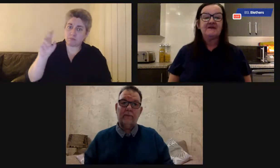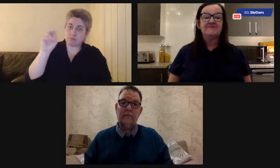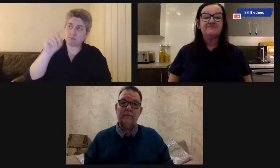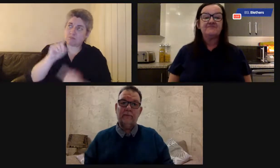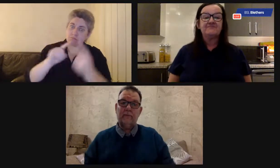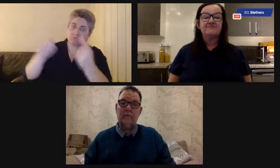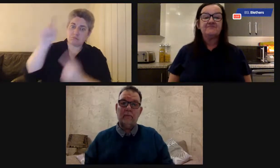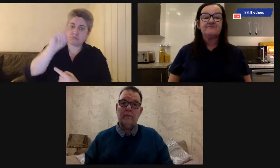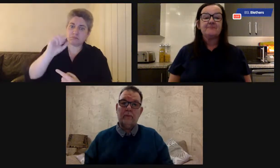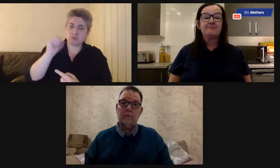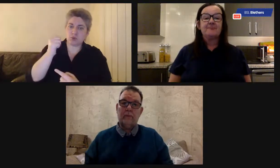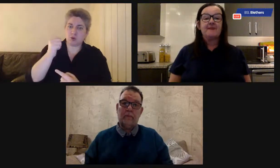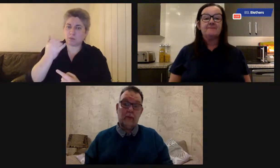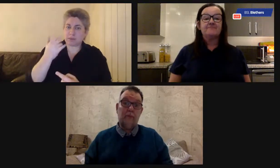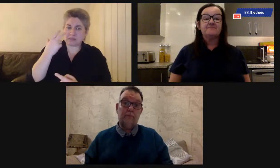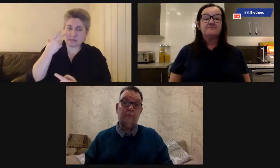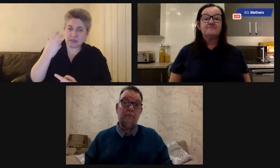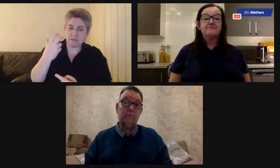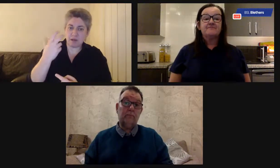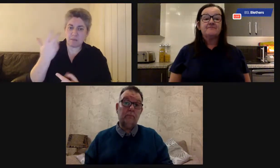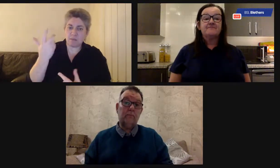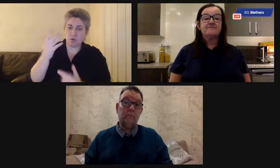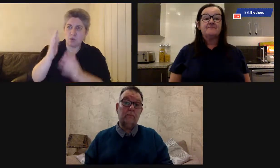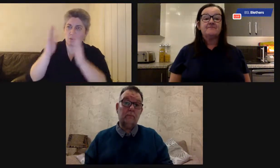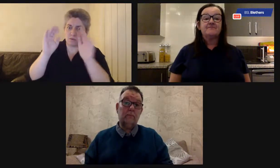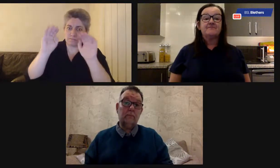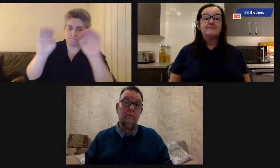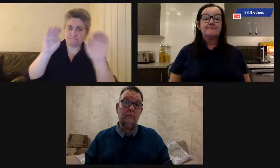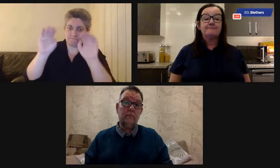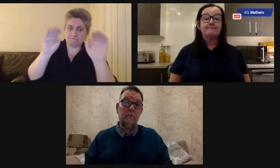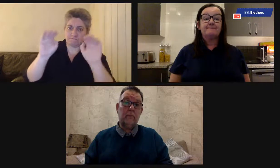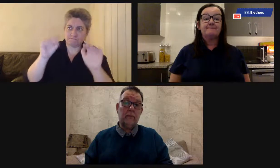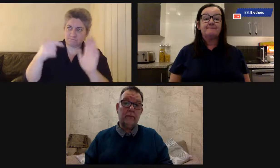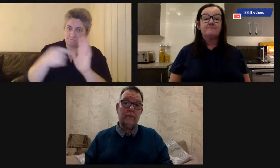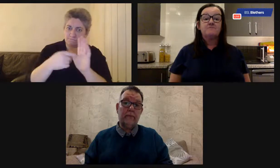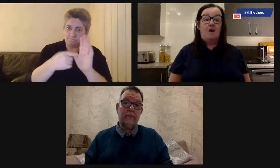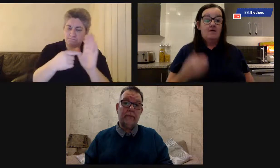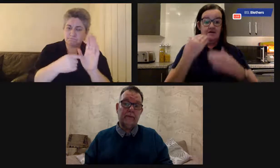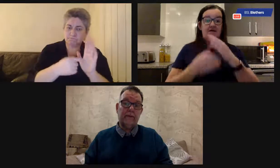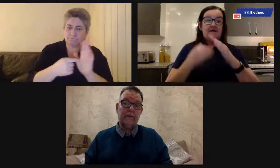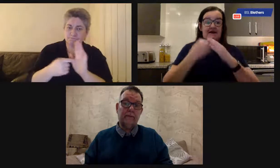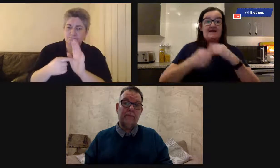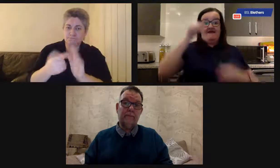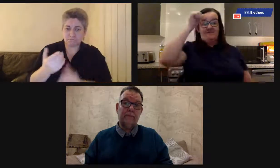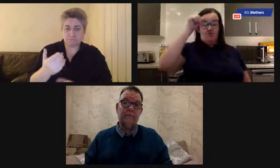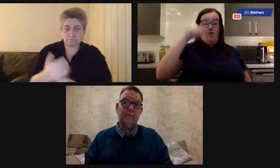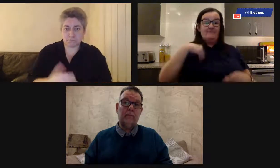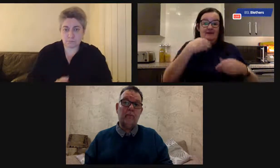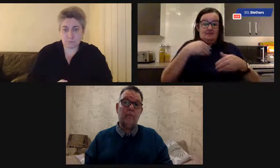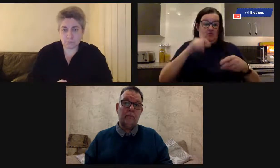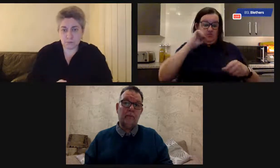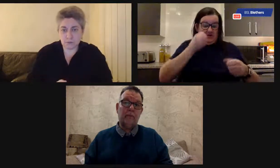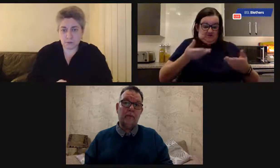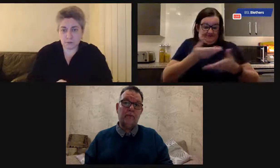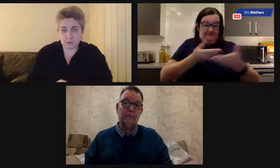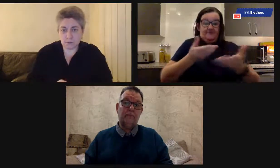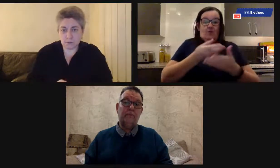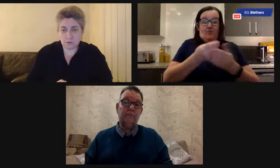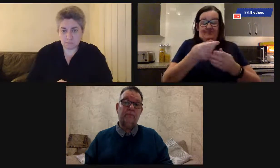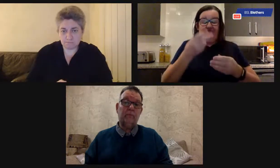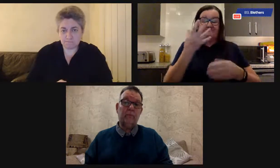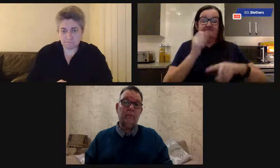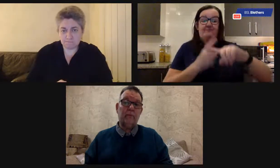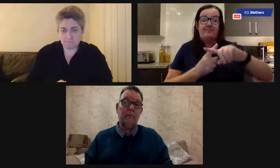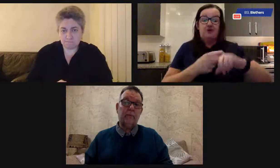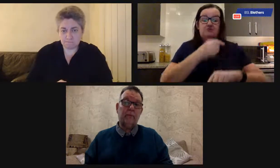break through and people will start talking about the organisation. Maybe it'll start, people will start talking maybe